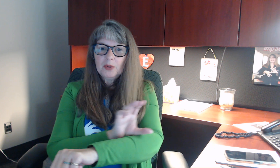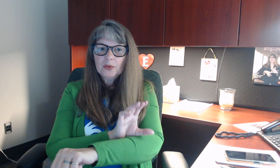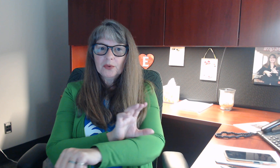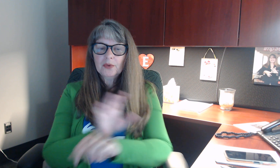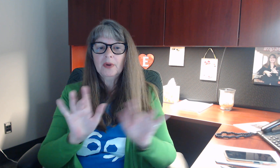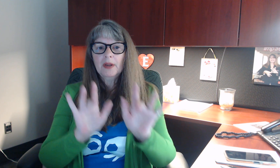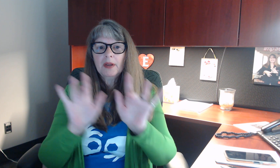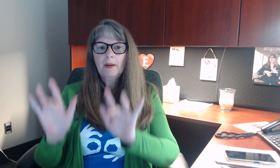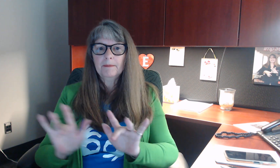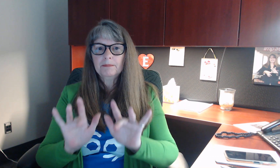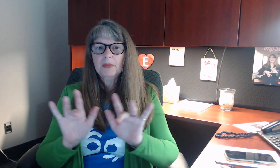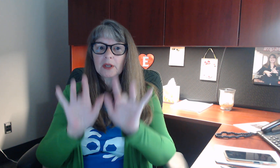computer,